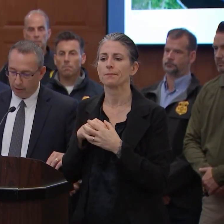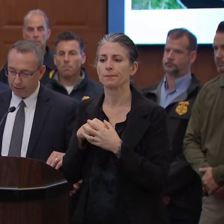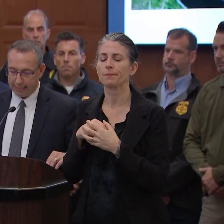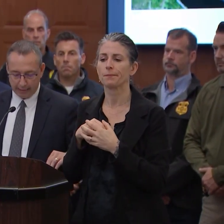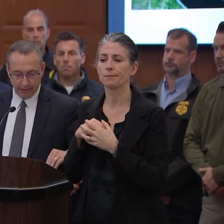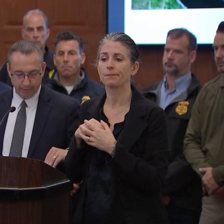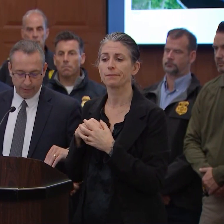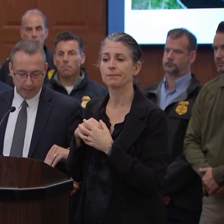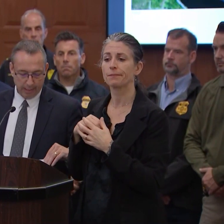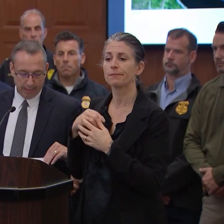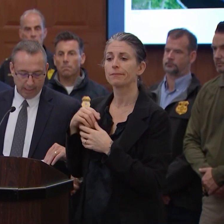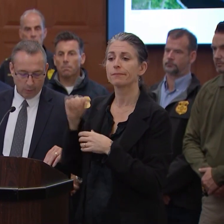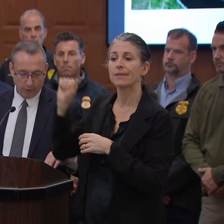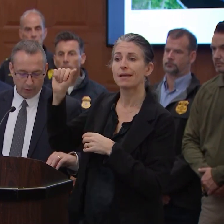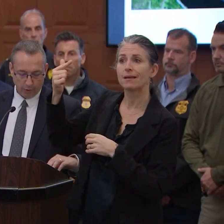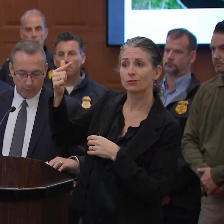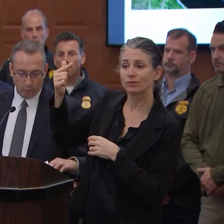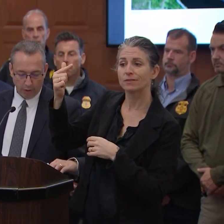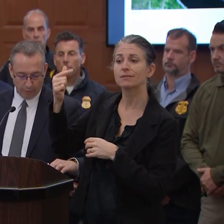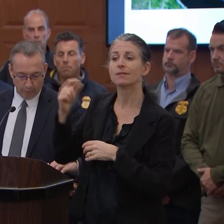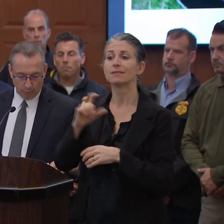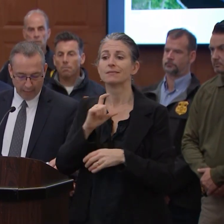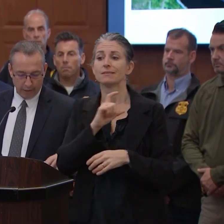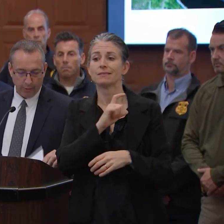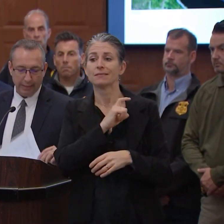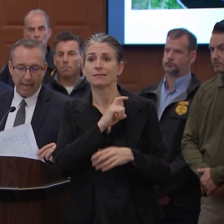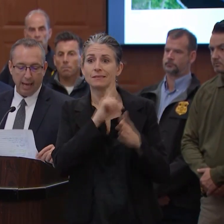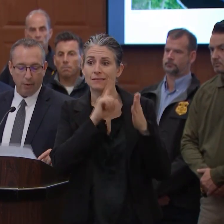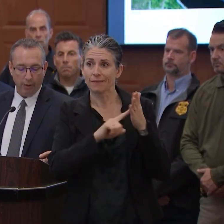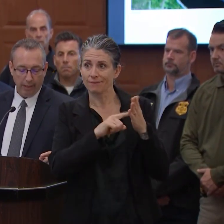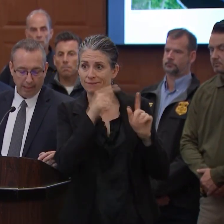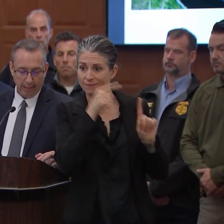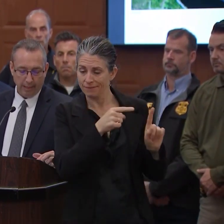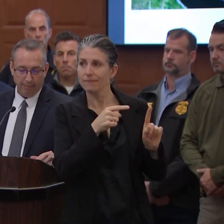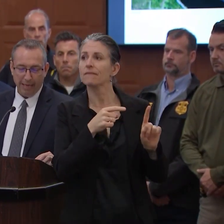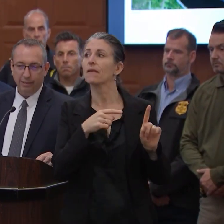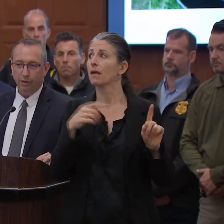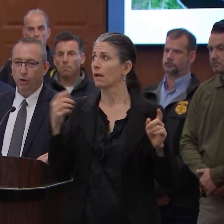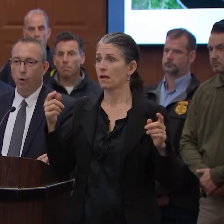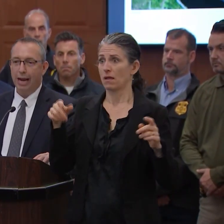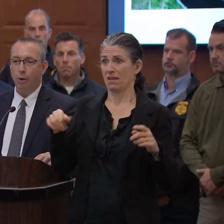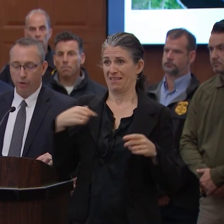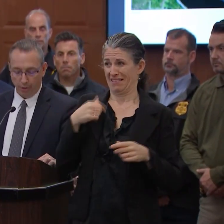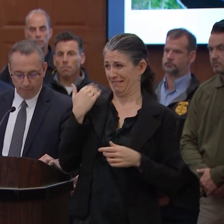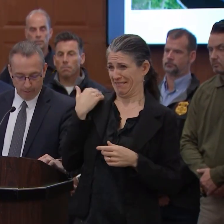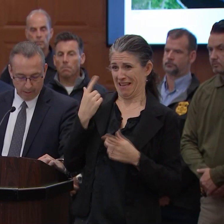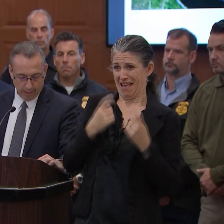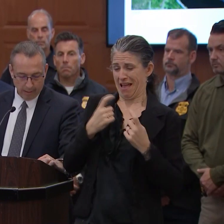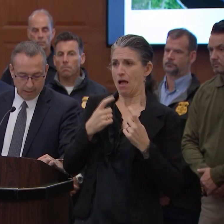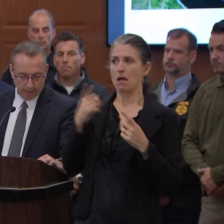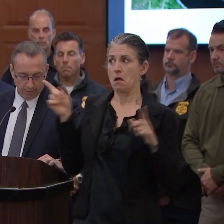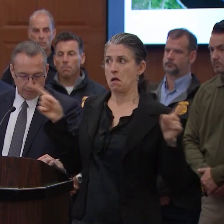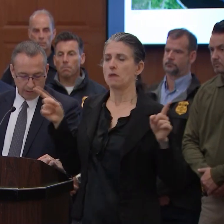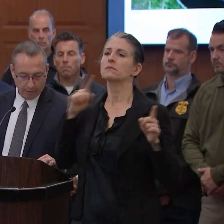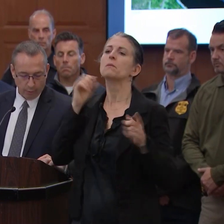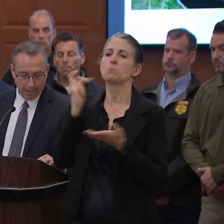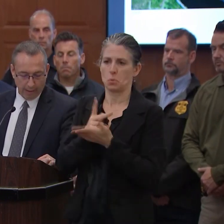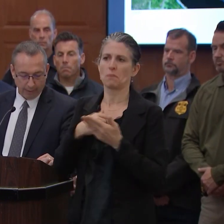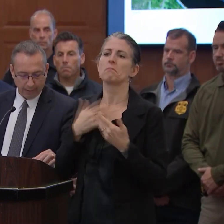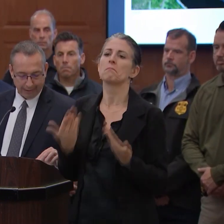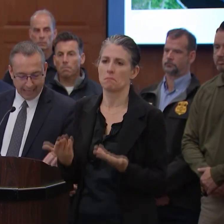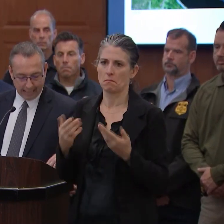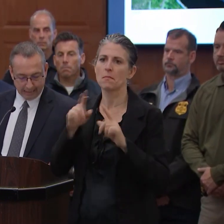prosecutors and our detectives, we're certainly more comfortable answering now based on the current outcome of